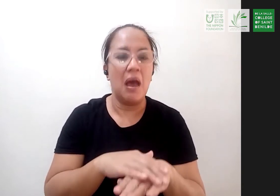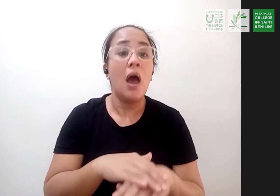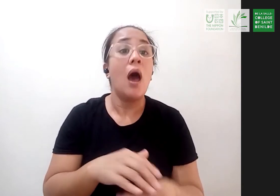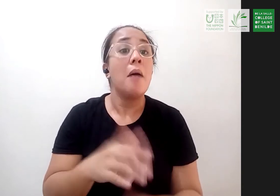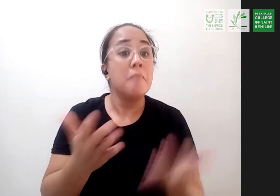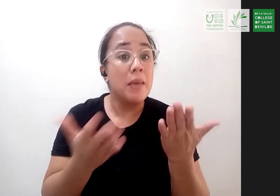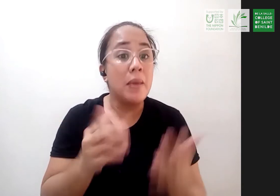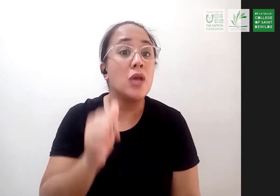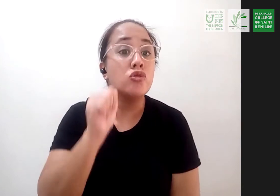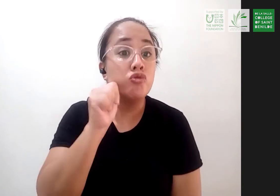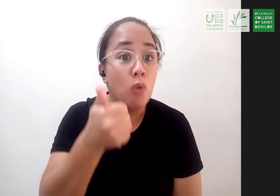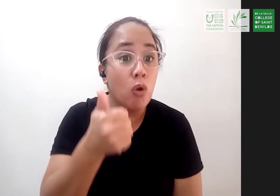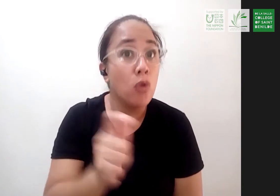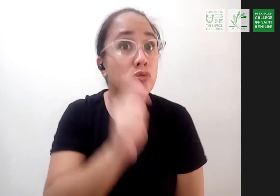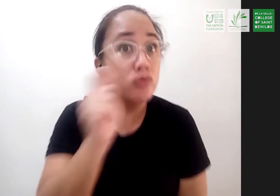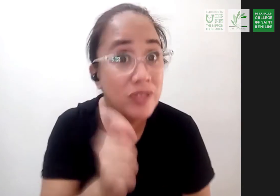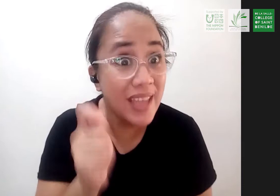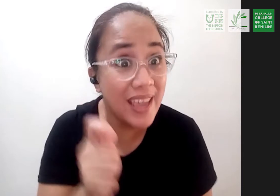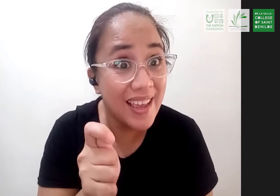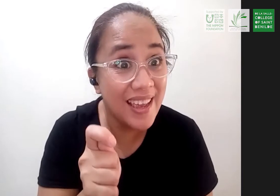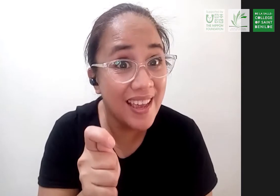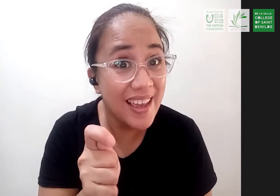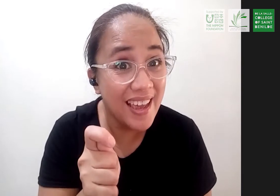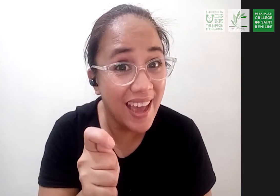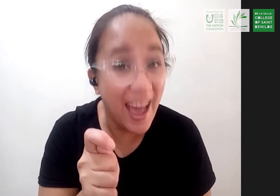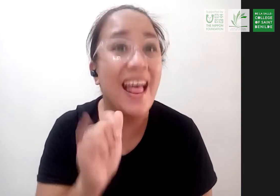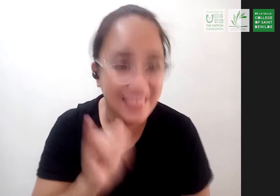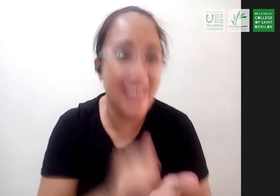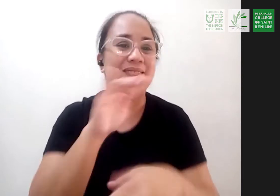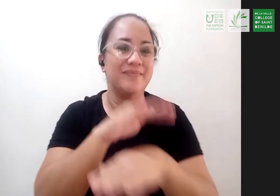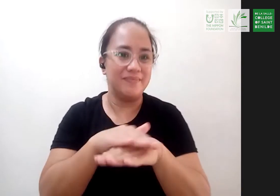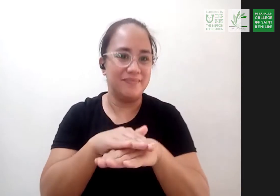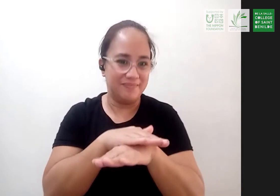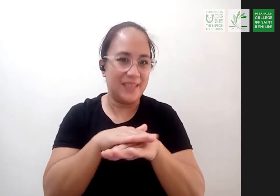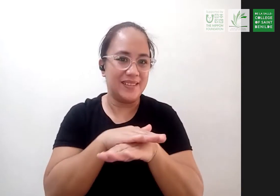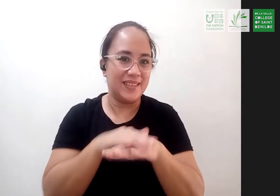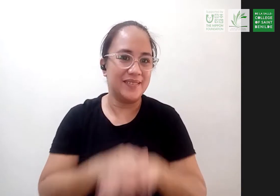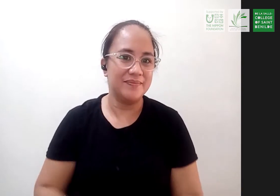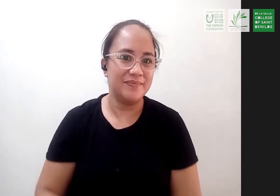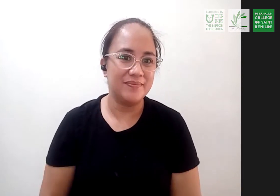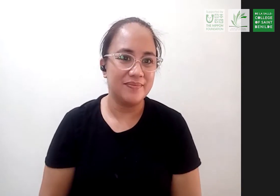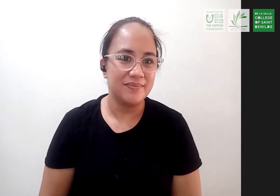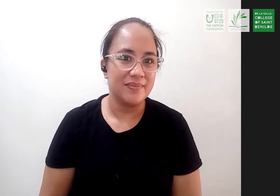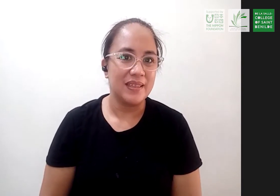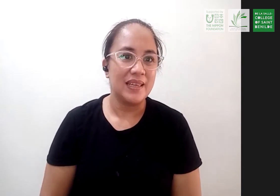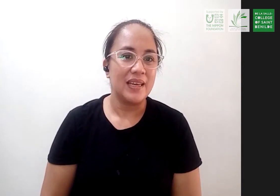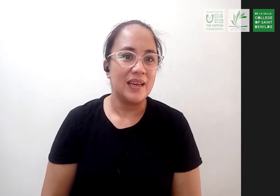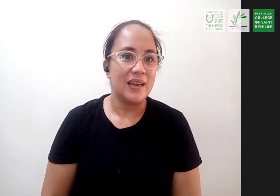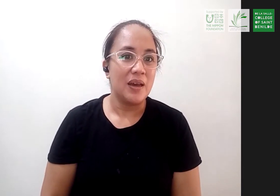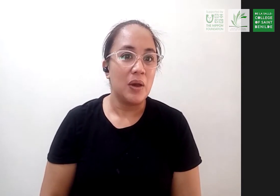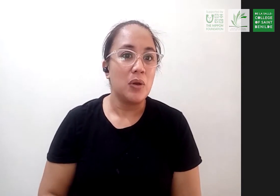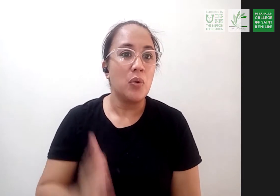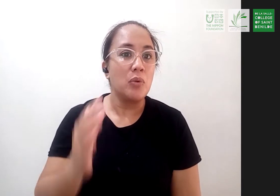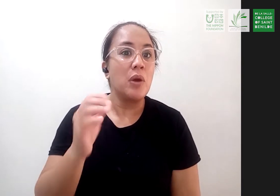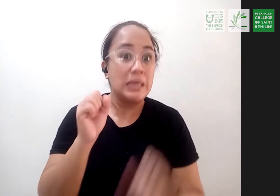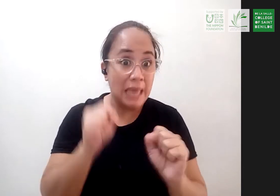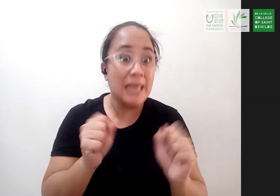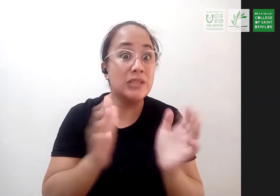Tuesday, is more basic in the sense it can be generalized